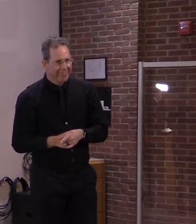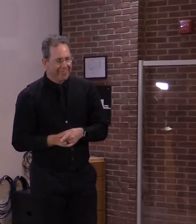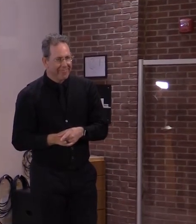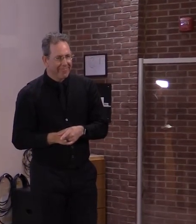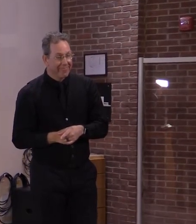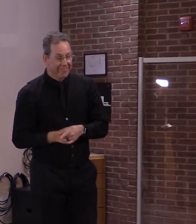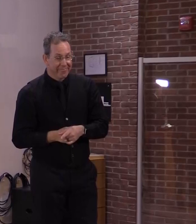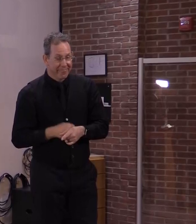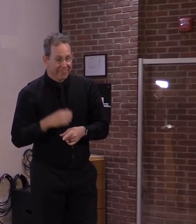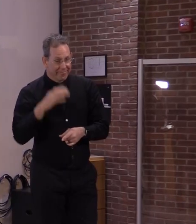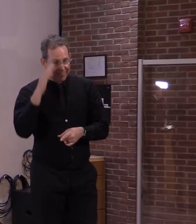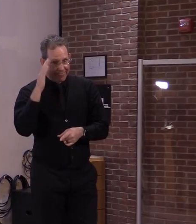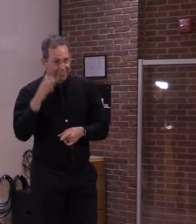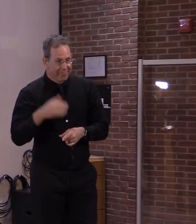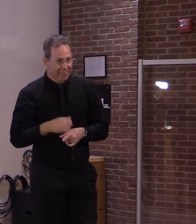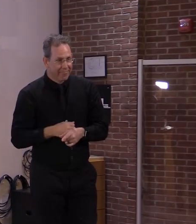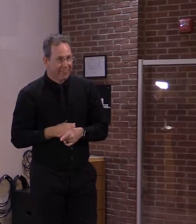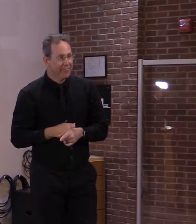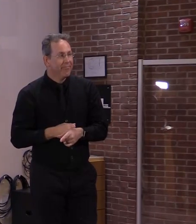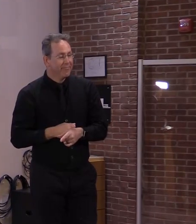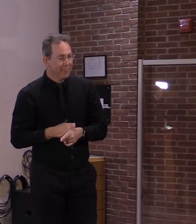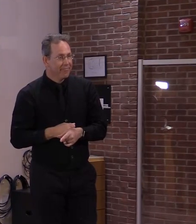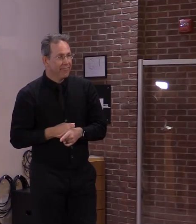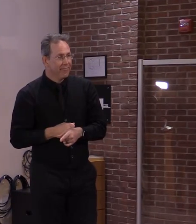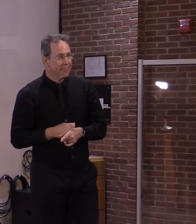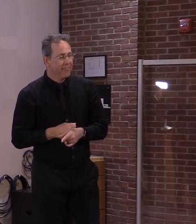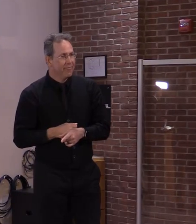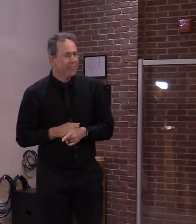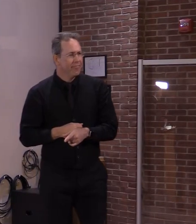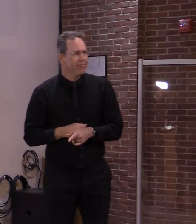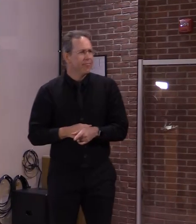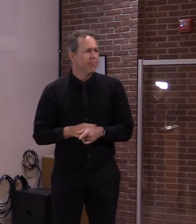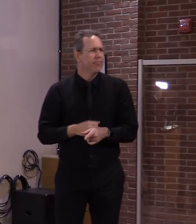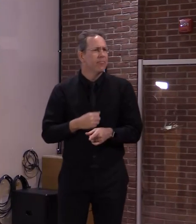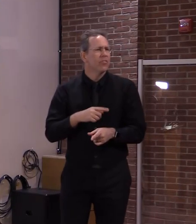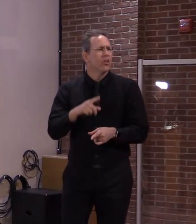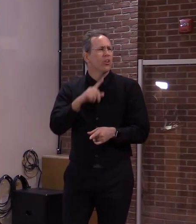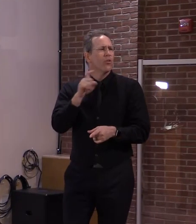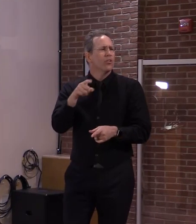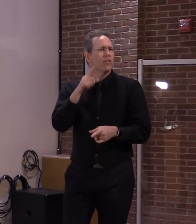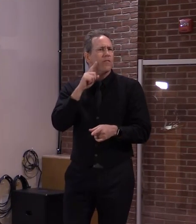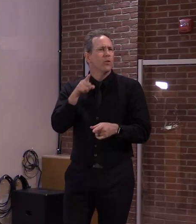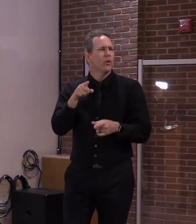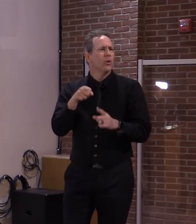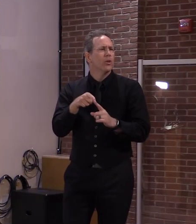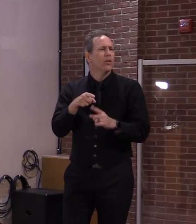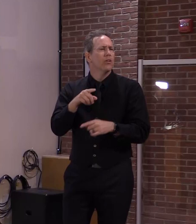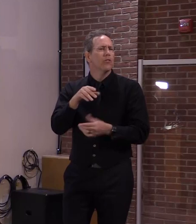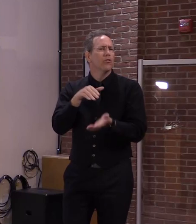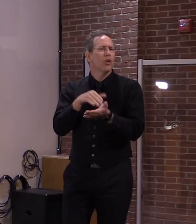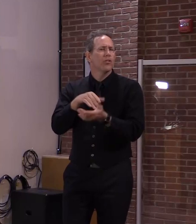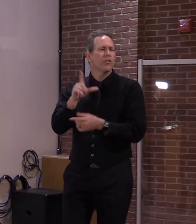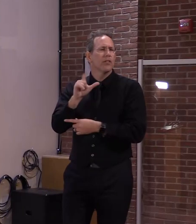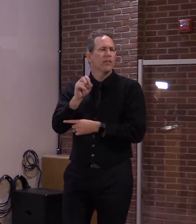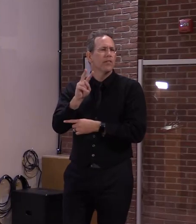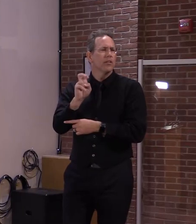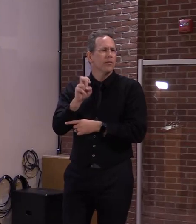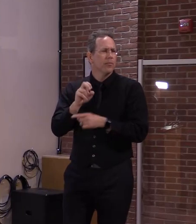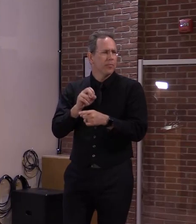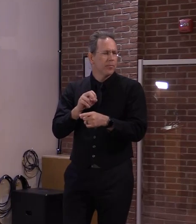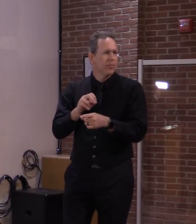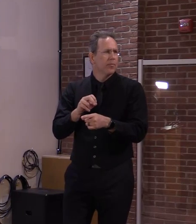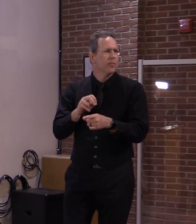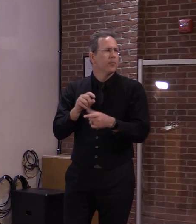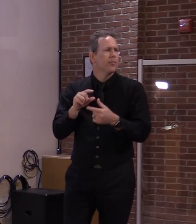House. This is a question, I suppose, for Commissioner Levine. How do you, based on the CDC National and